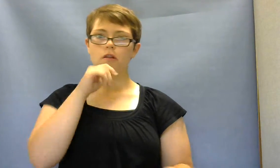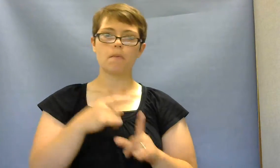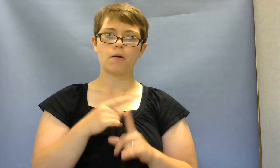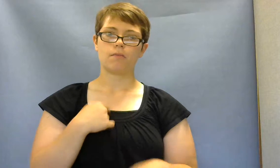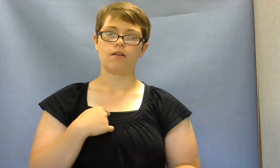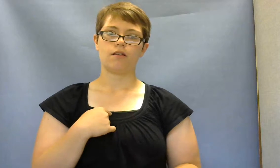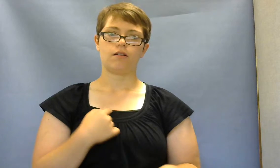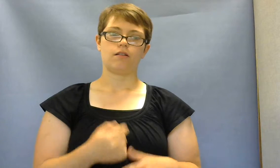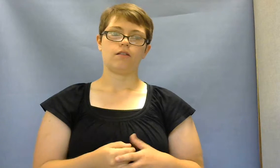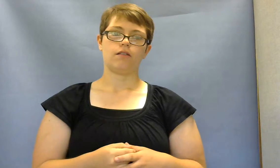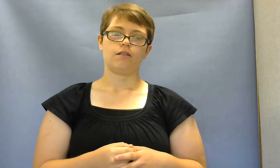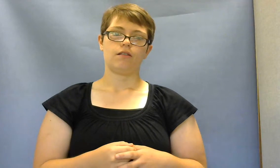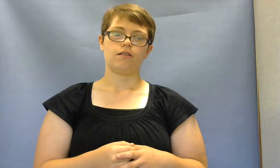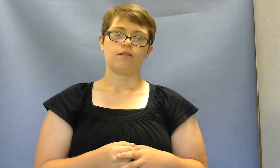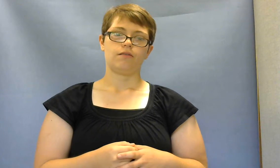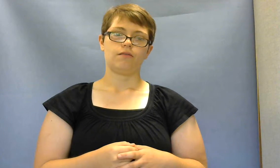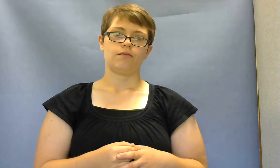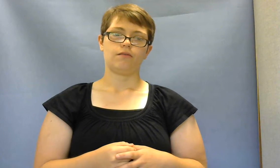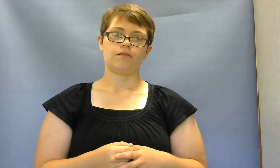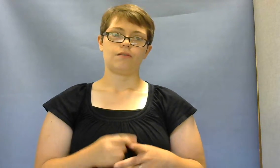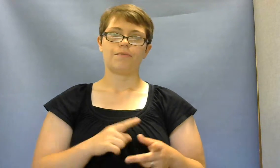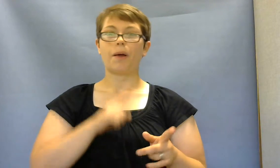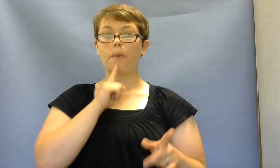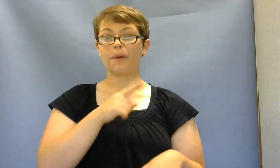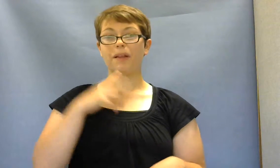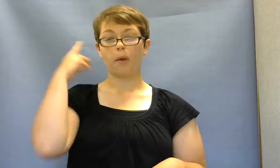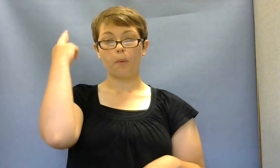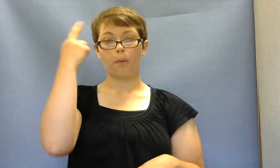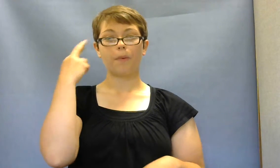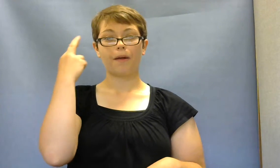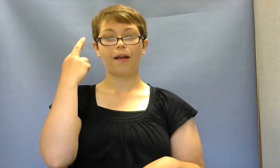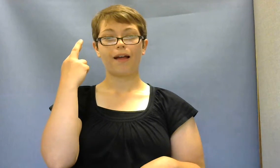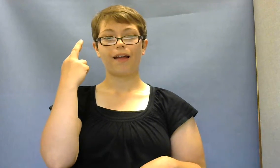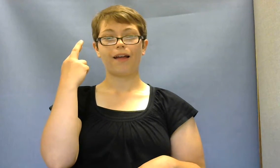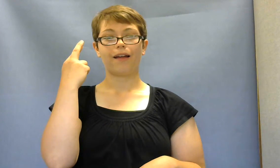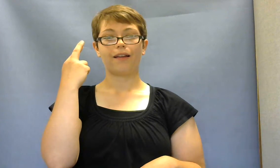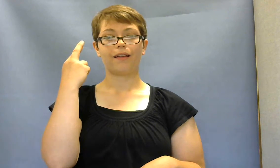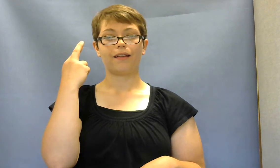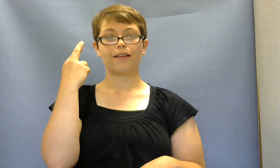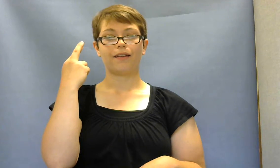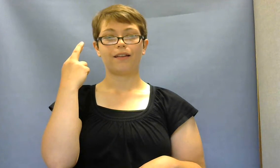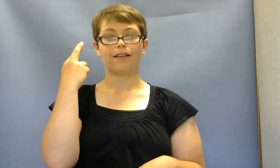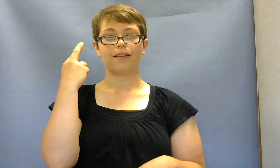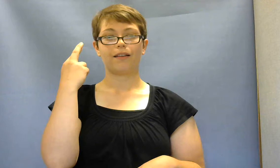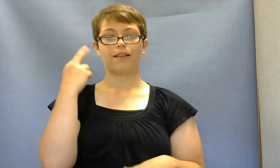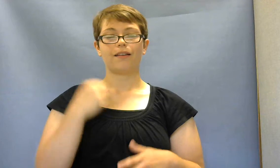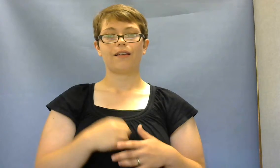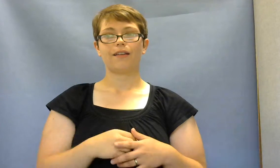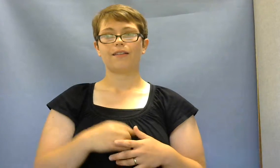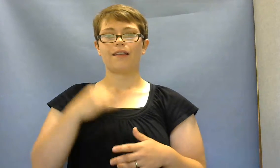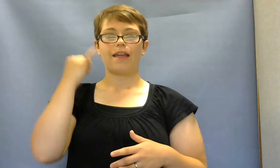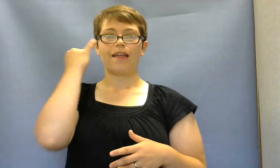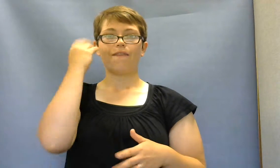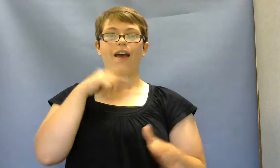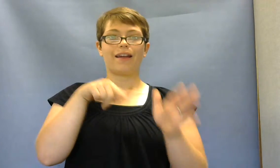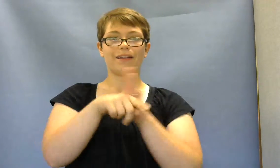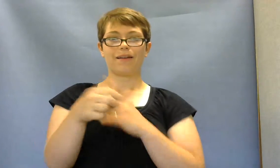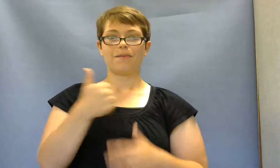hopeful or more burdensome than having a child without limbs. What is it? A child